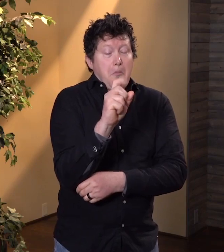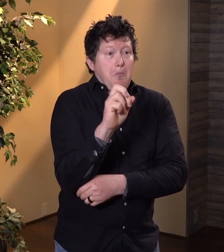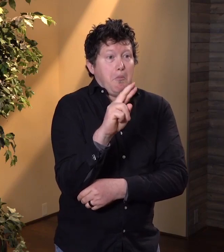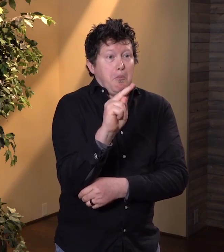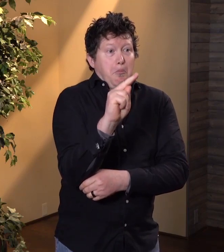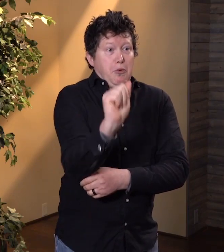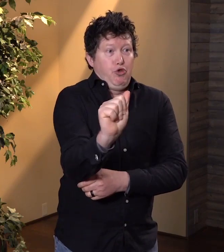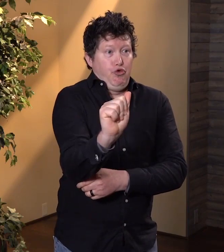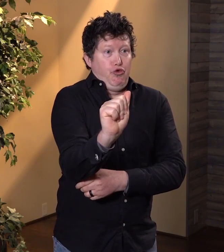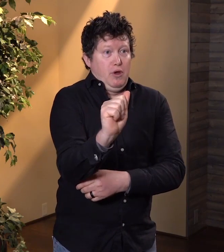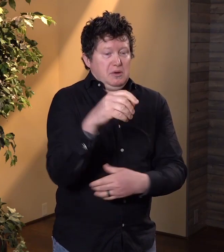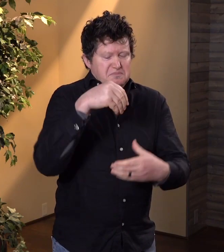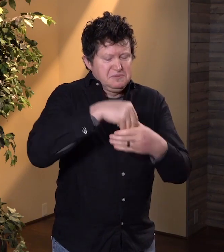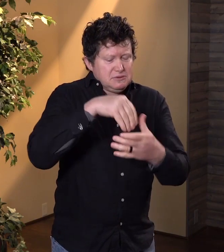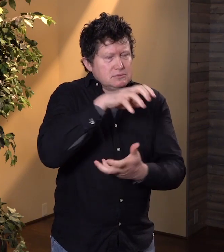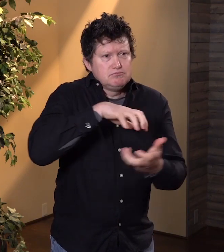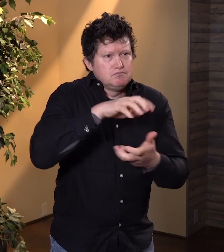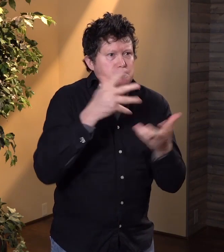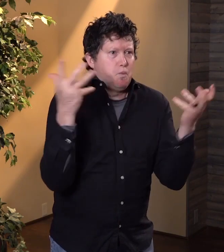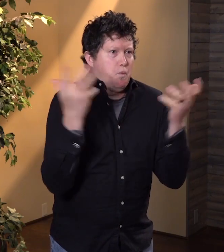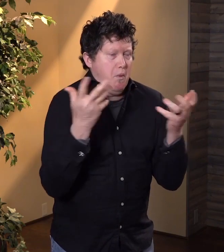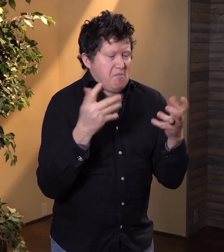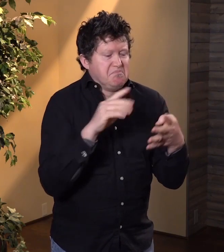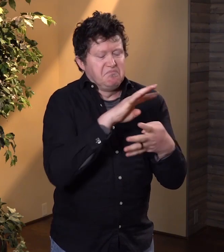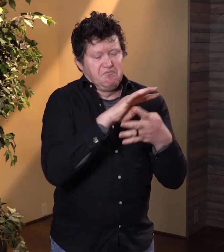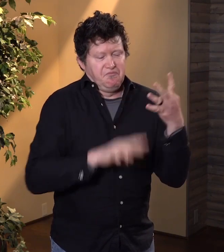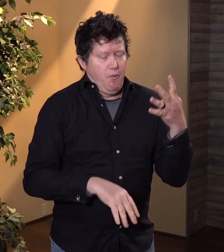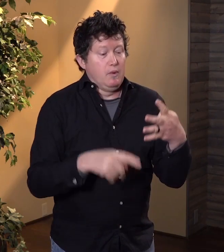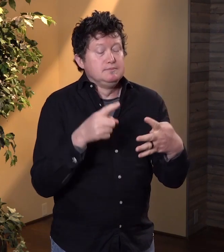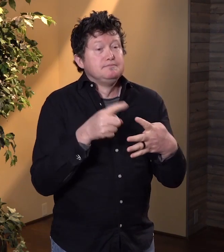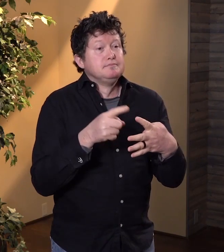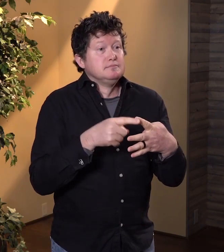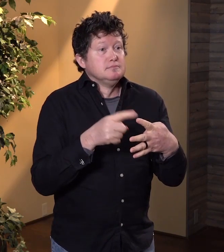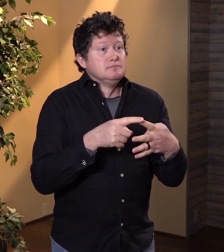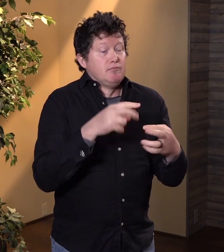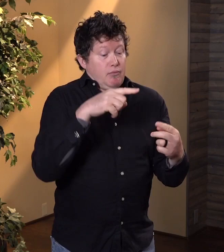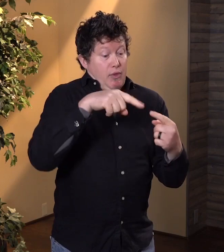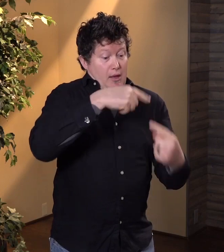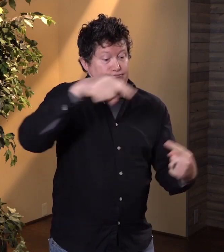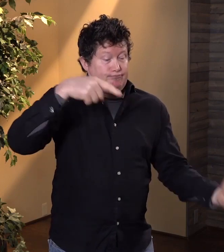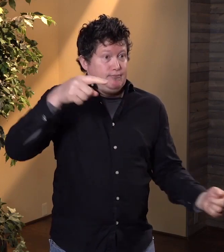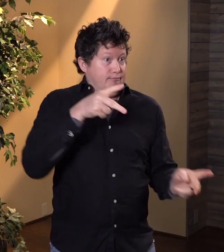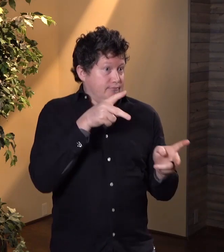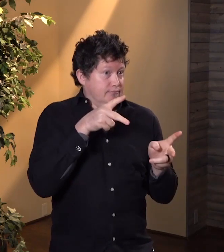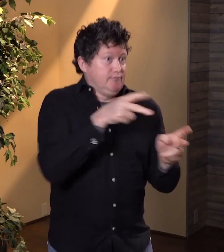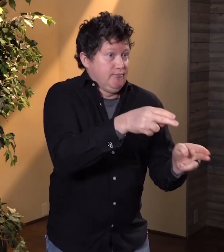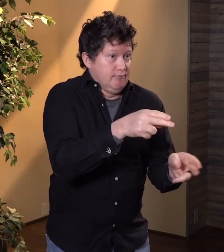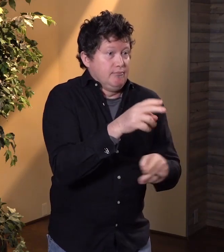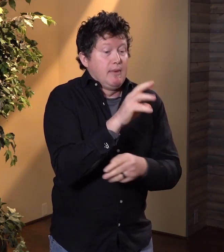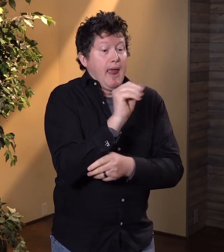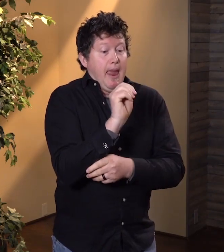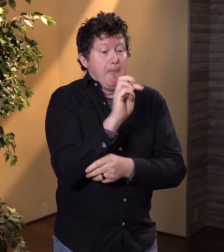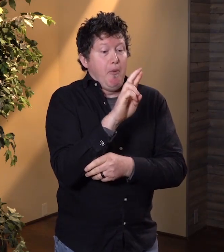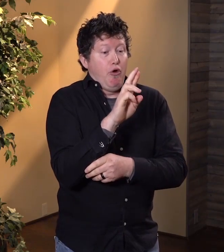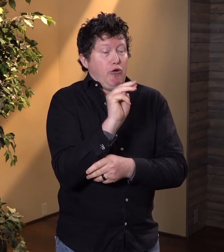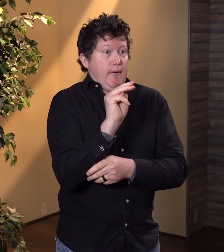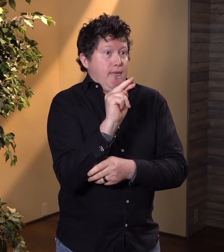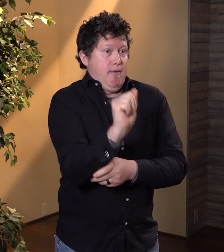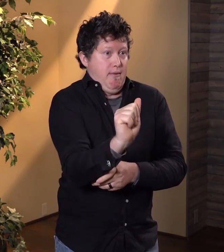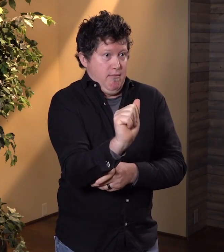Now the second vaccine, the Moderna vaccine, has almost the same ingredients. It also has the